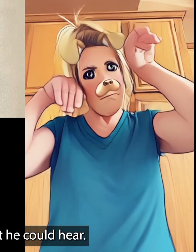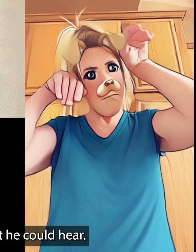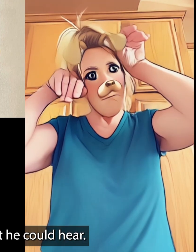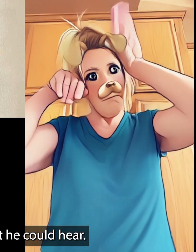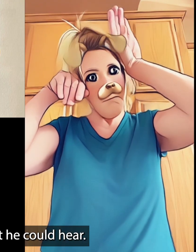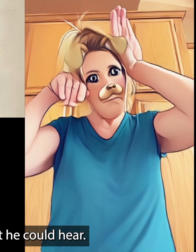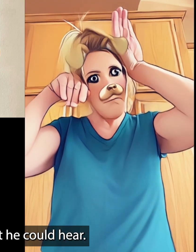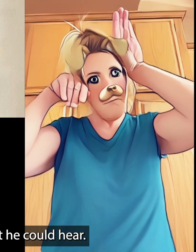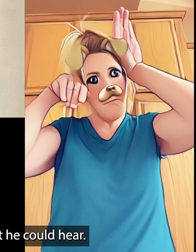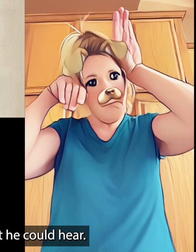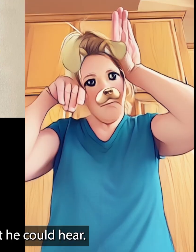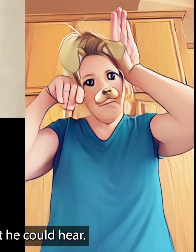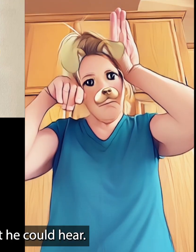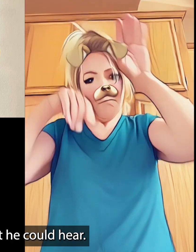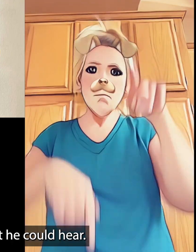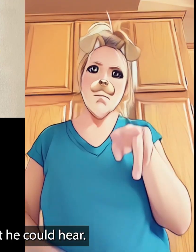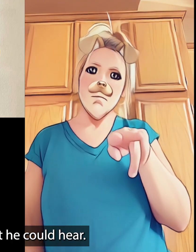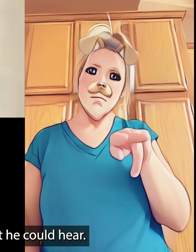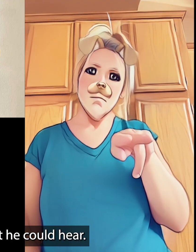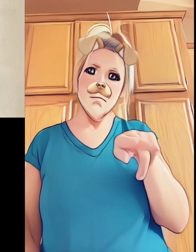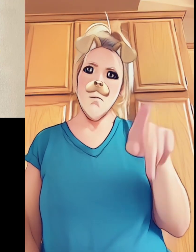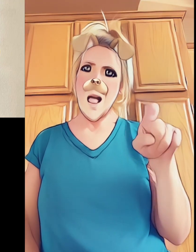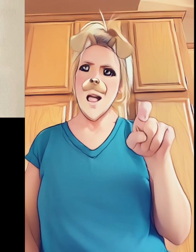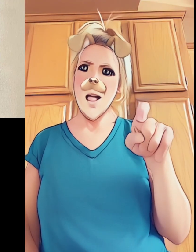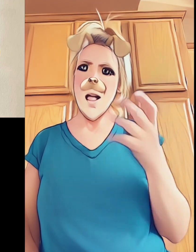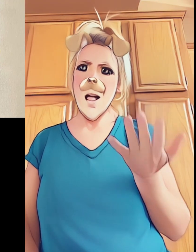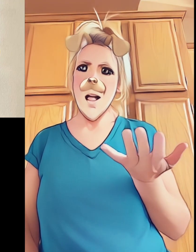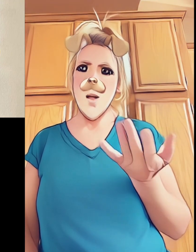And they wondered what he could hear.